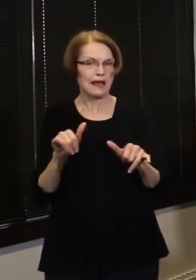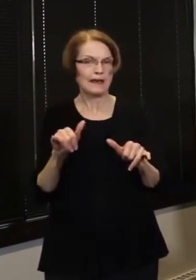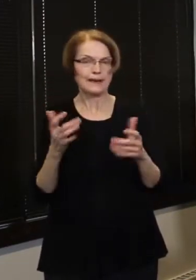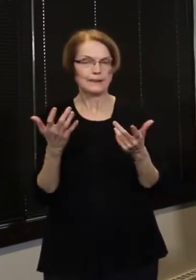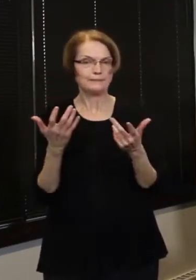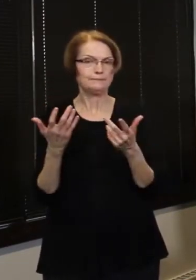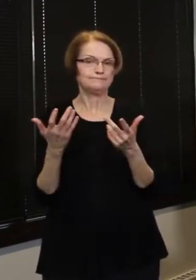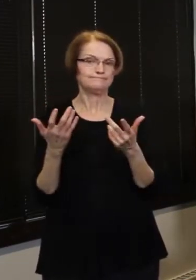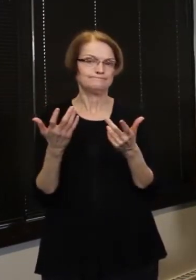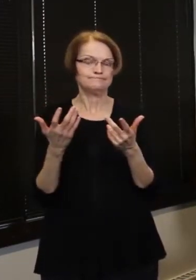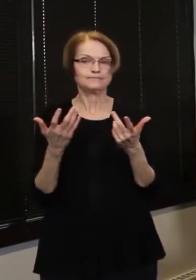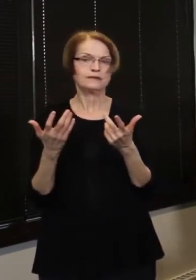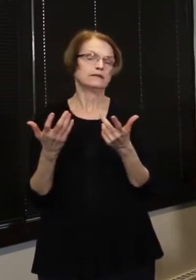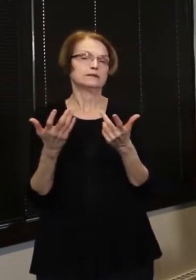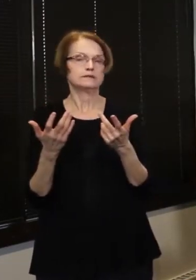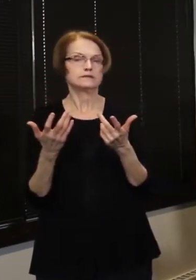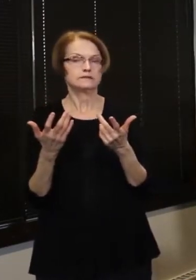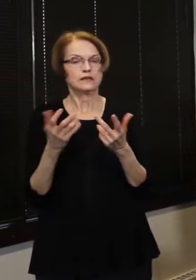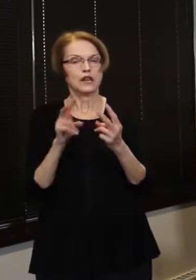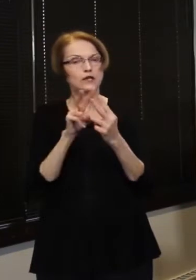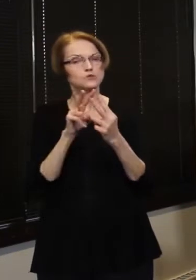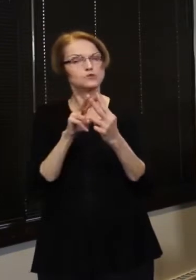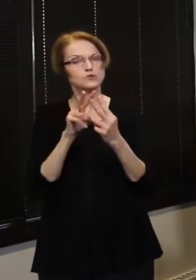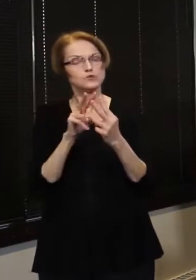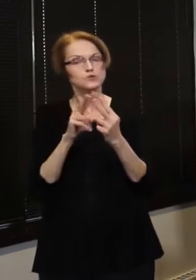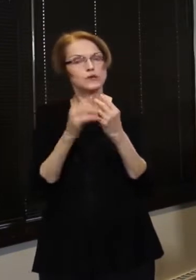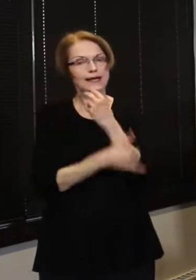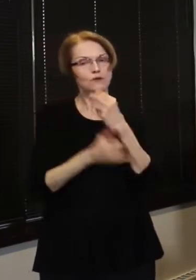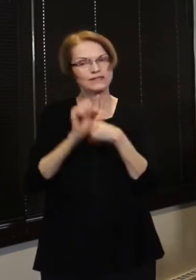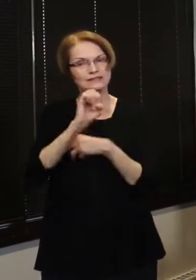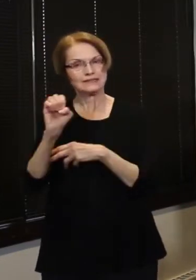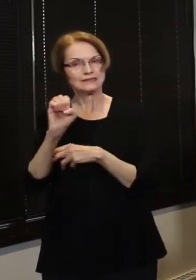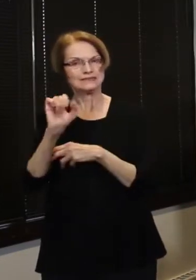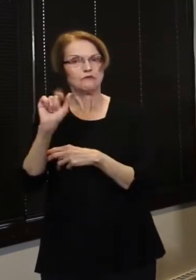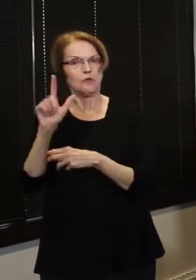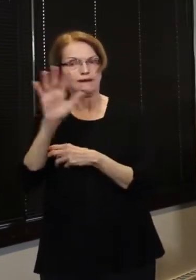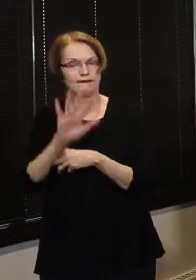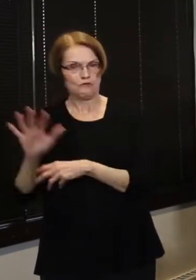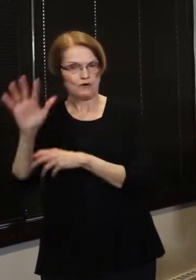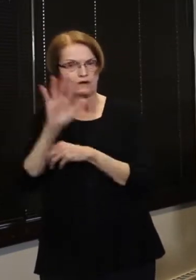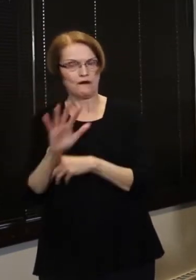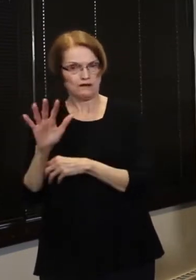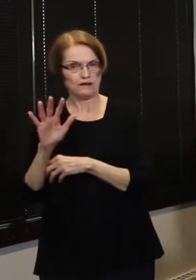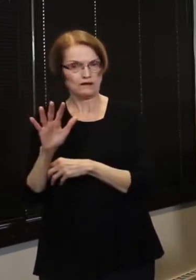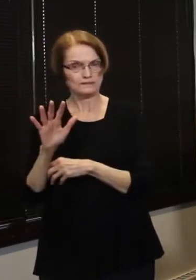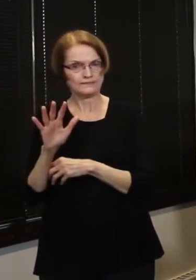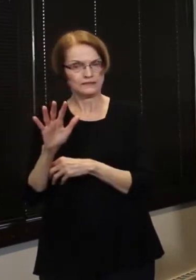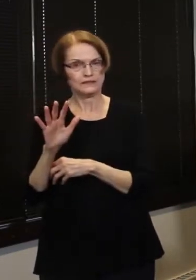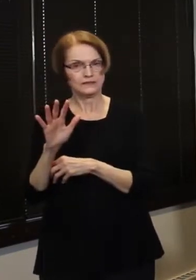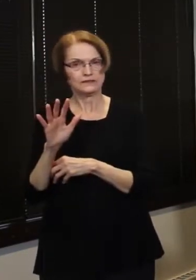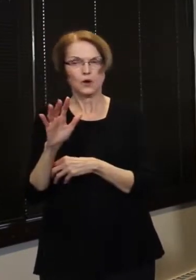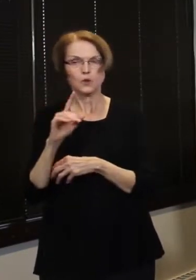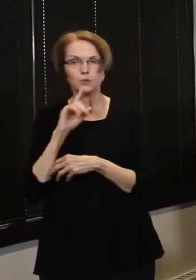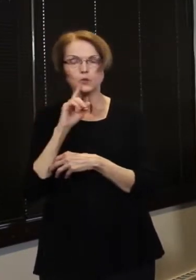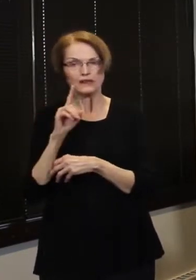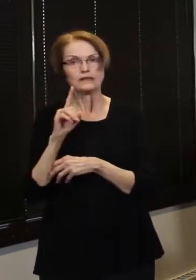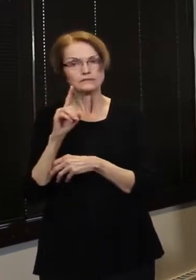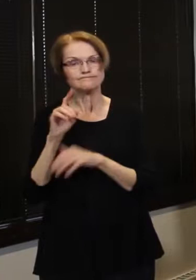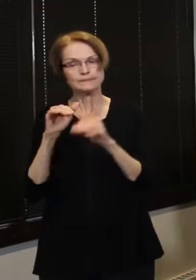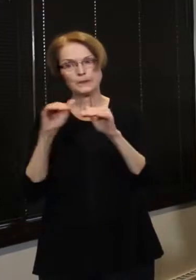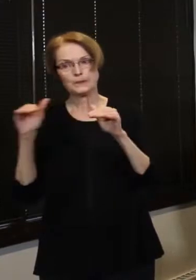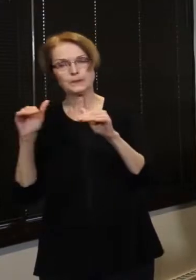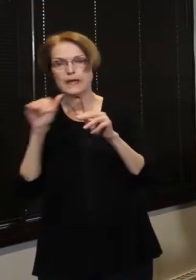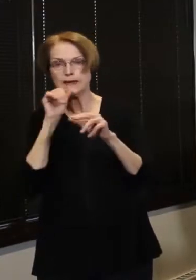any difference. You can see a couple of areas over on the east side, over in Illinois, where they haven't dropped quite as much as they have in other